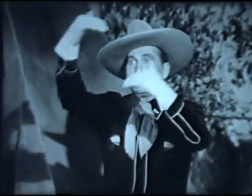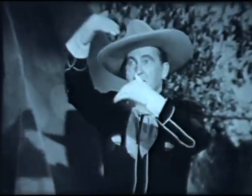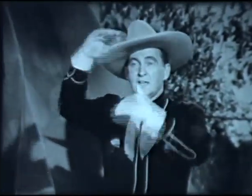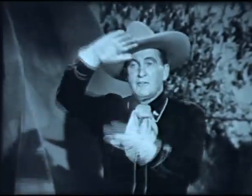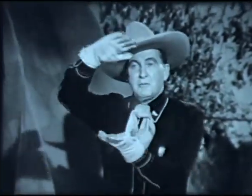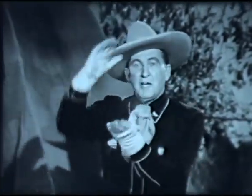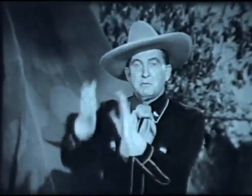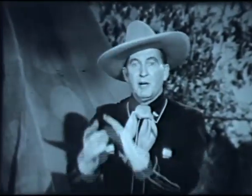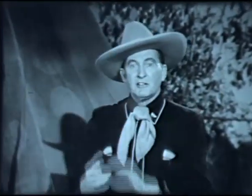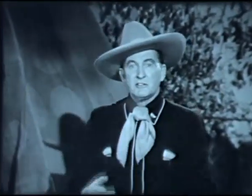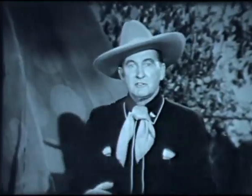gave him that box.